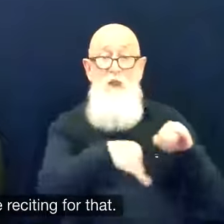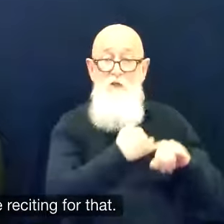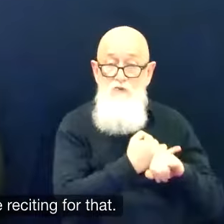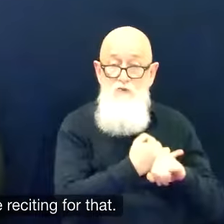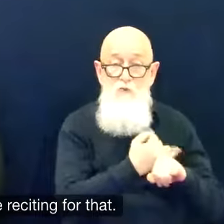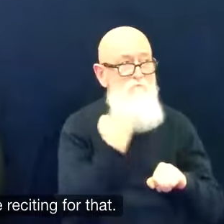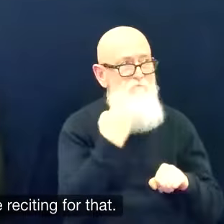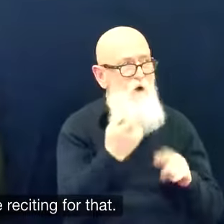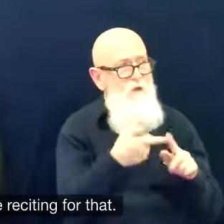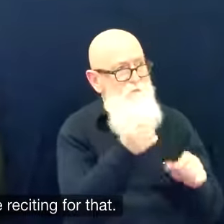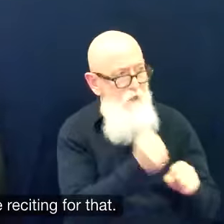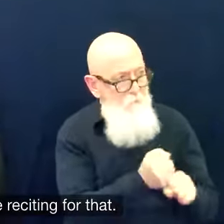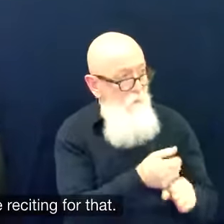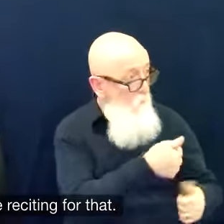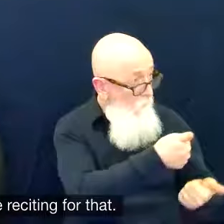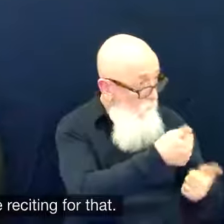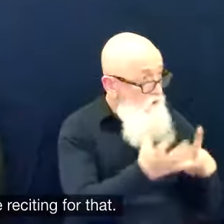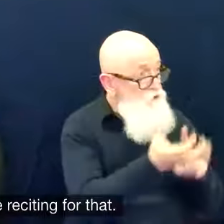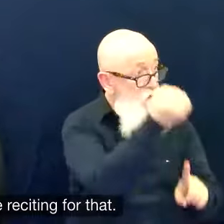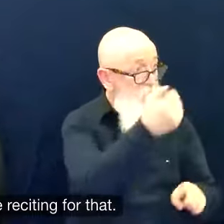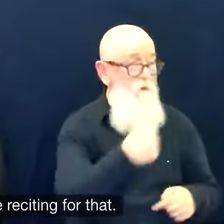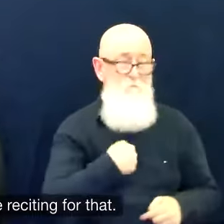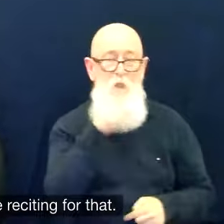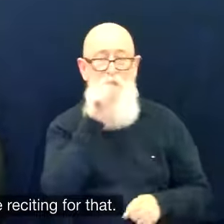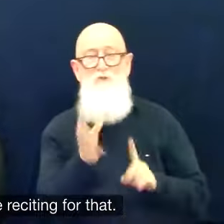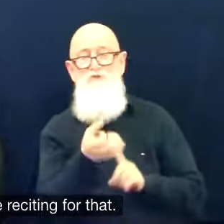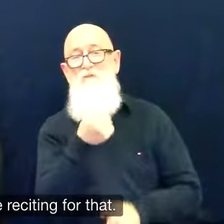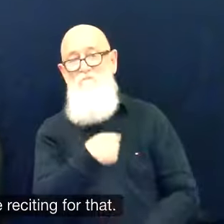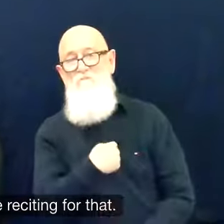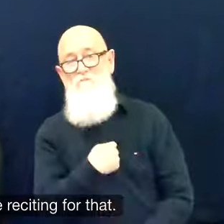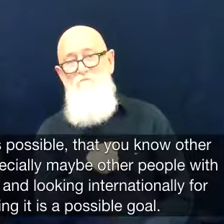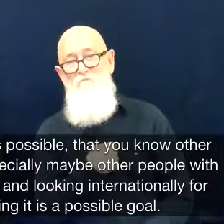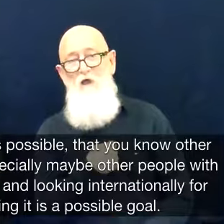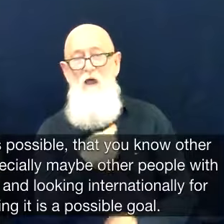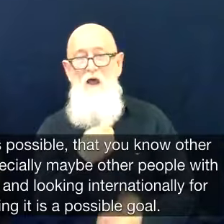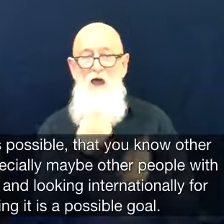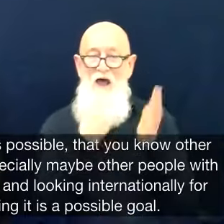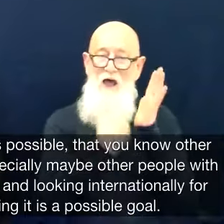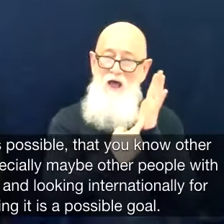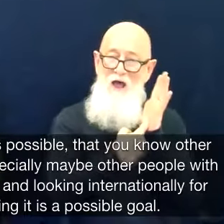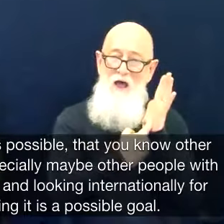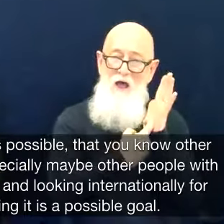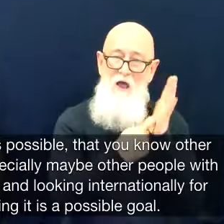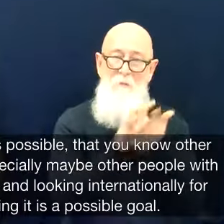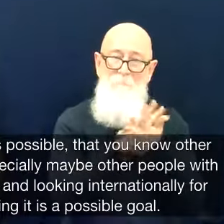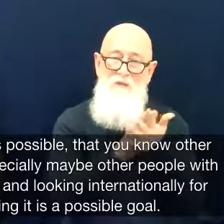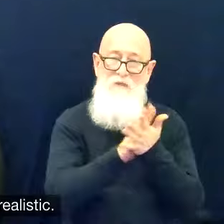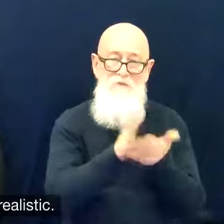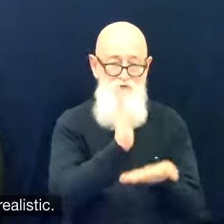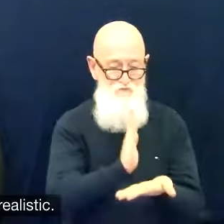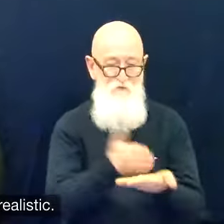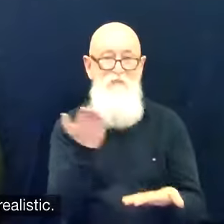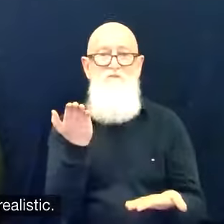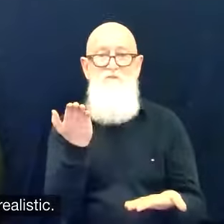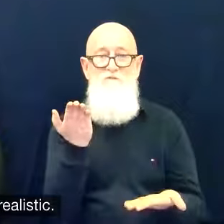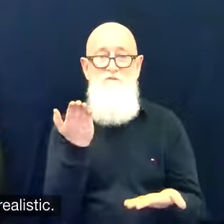examples and knowing that this is a possible goal. R is realistic, and I think realistic often comes